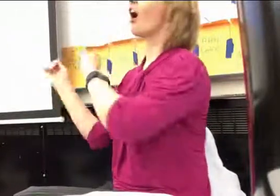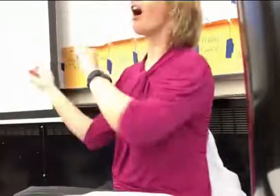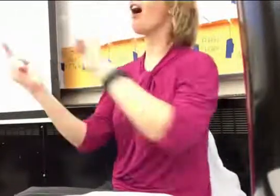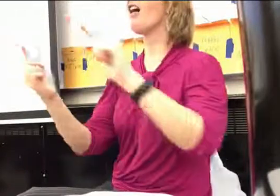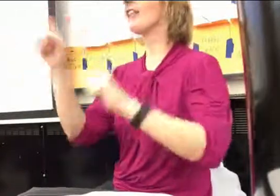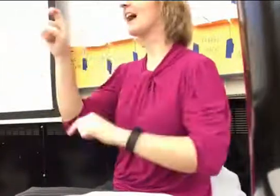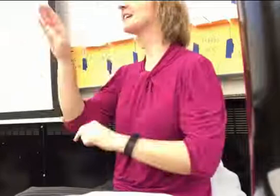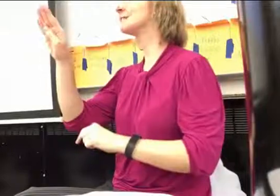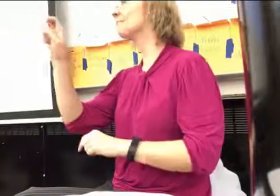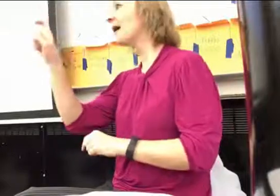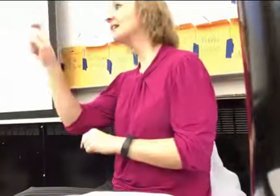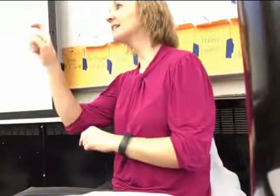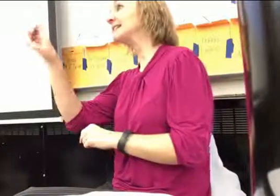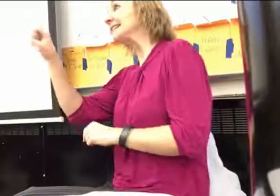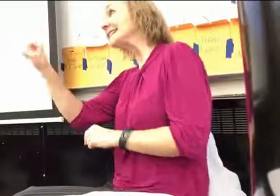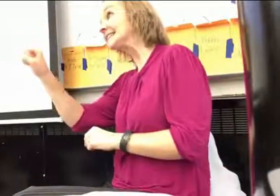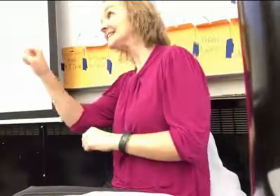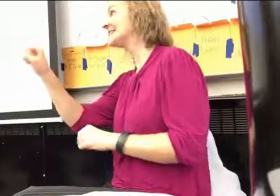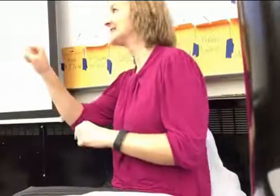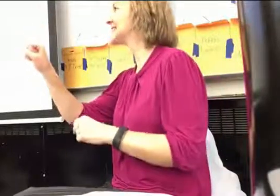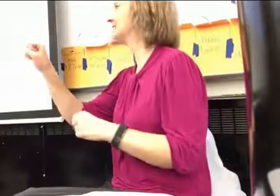of